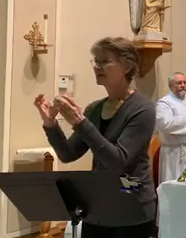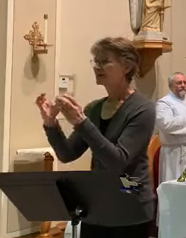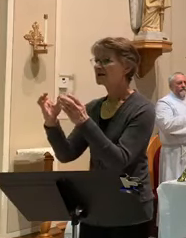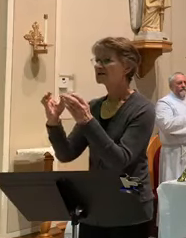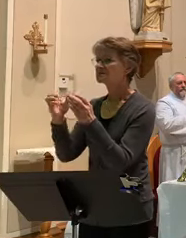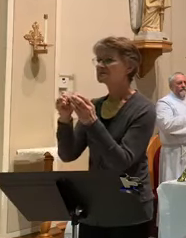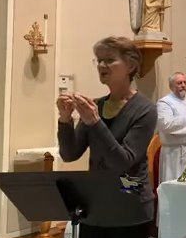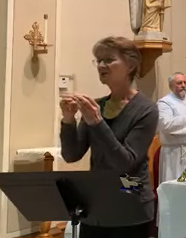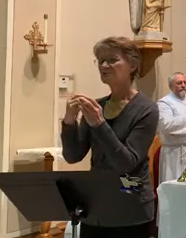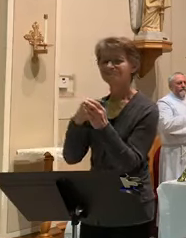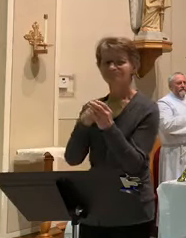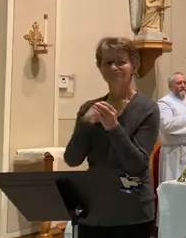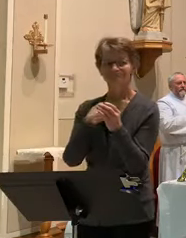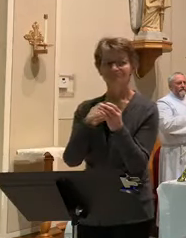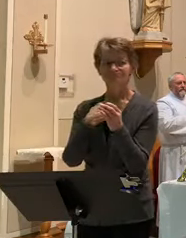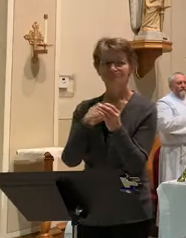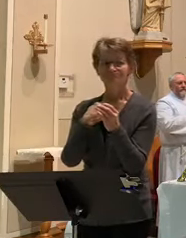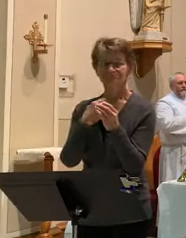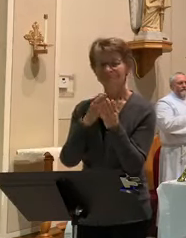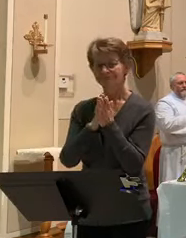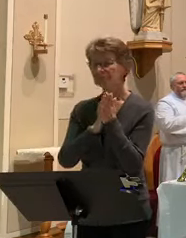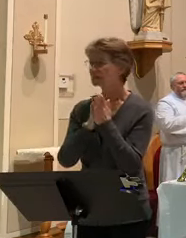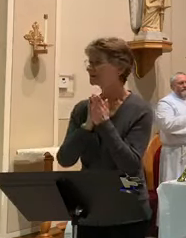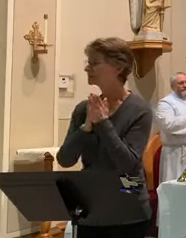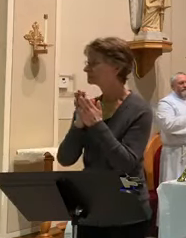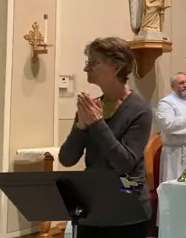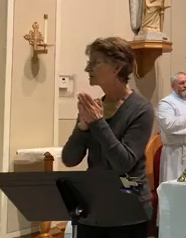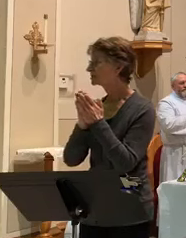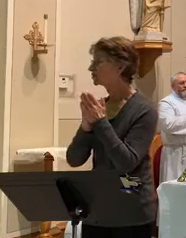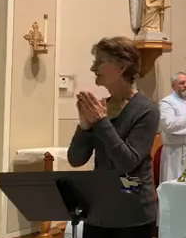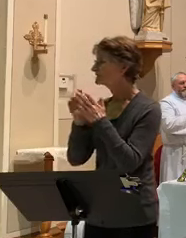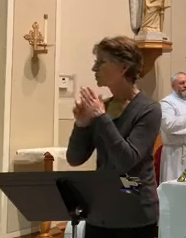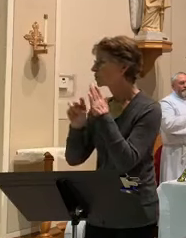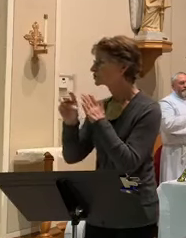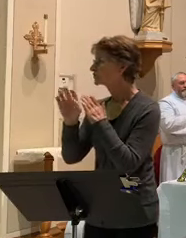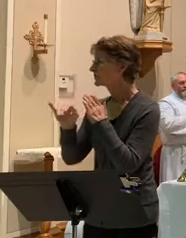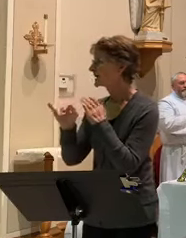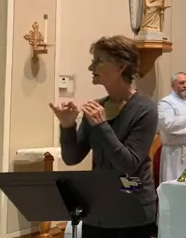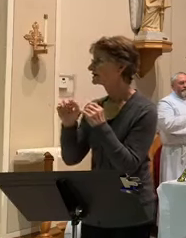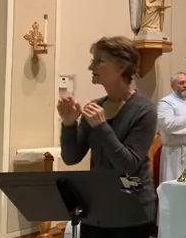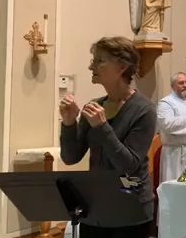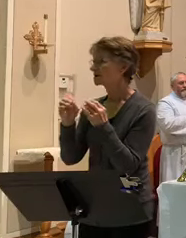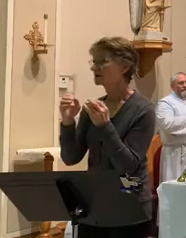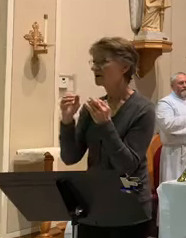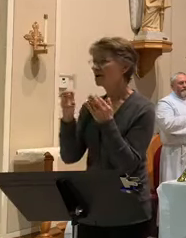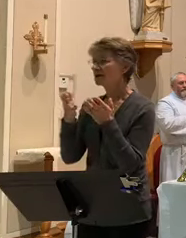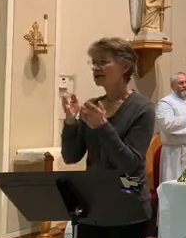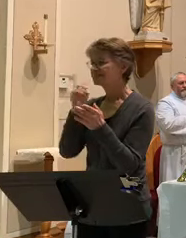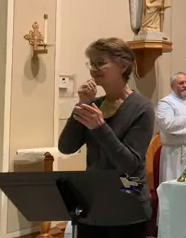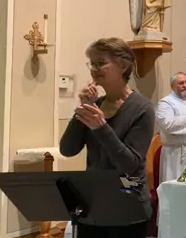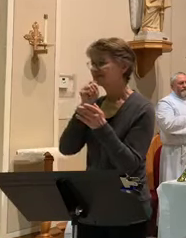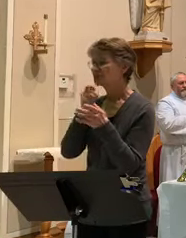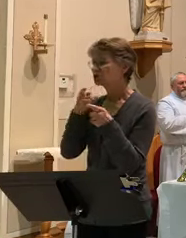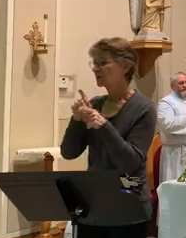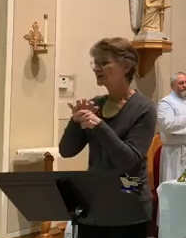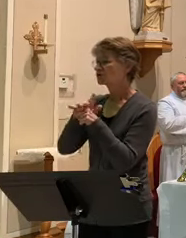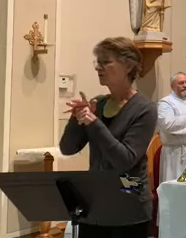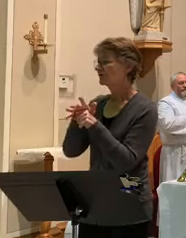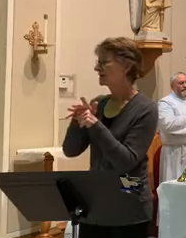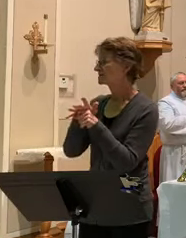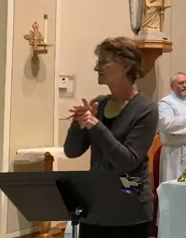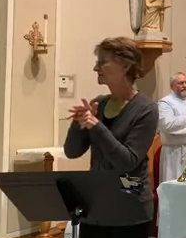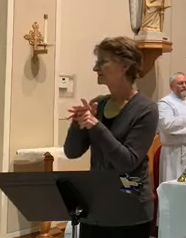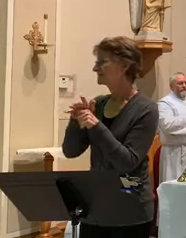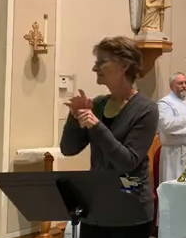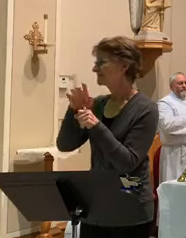to that. And let's do our best during this COVID-19 to try to work through all of this, because it'll change